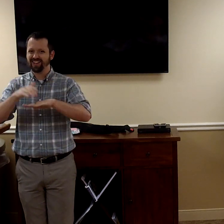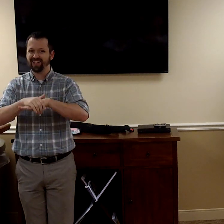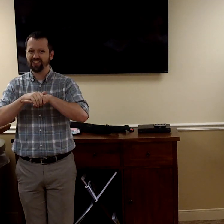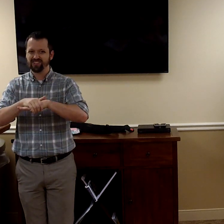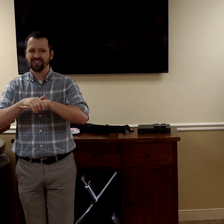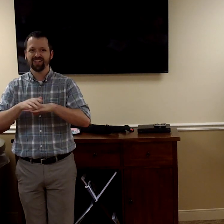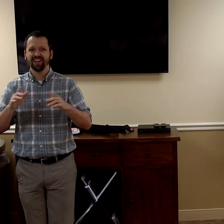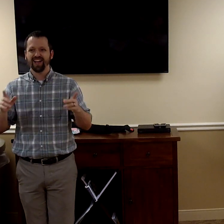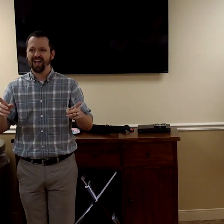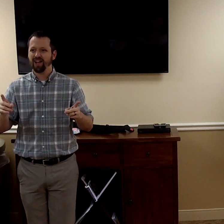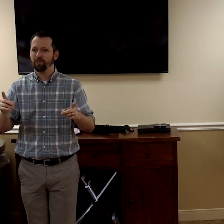in English.